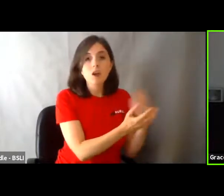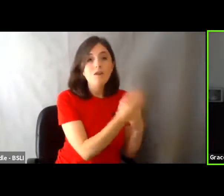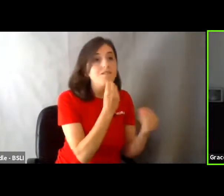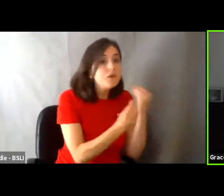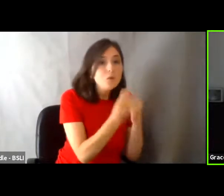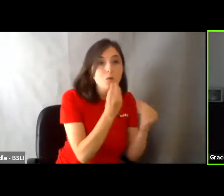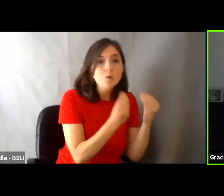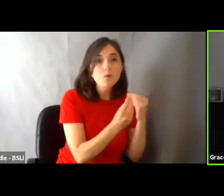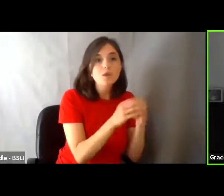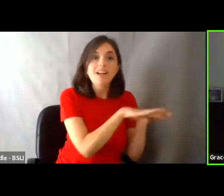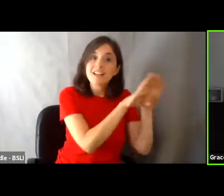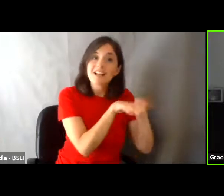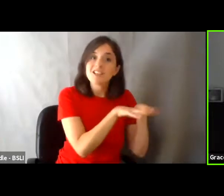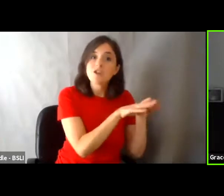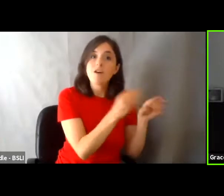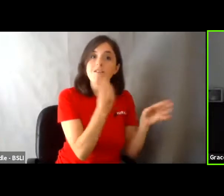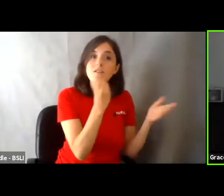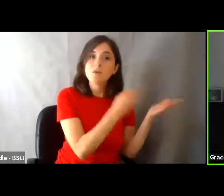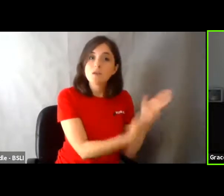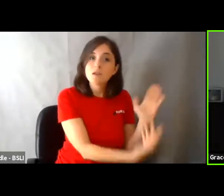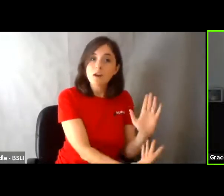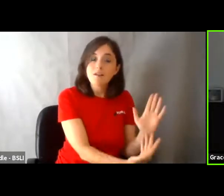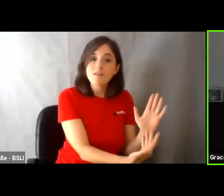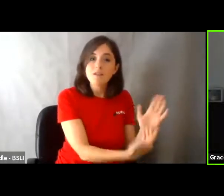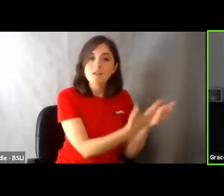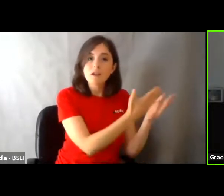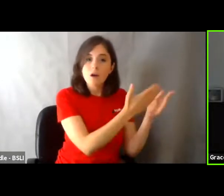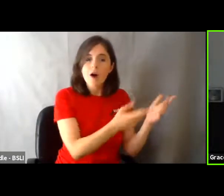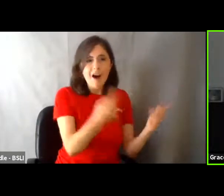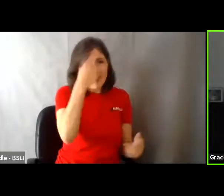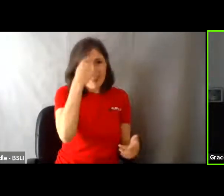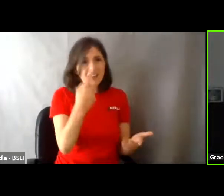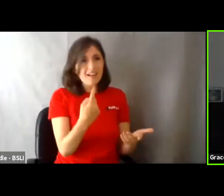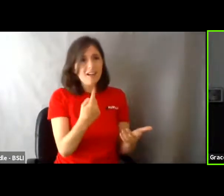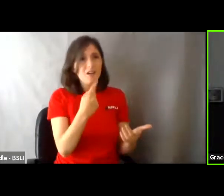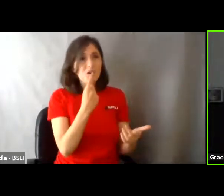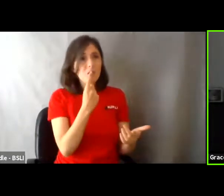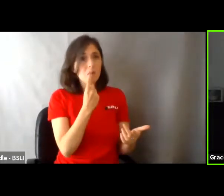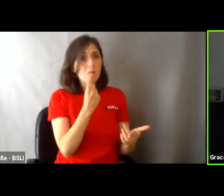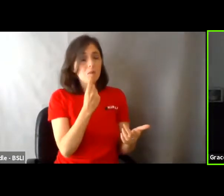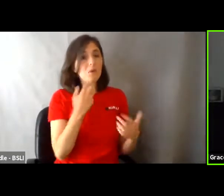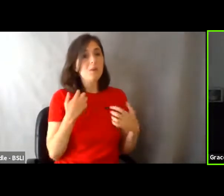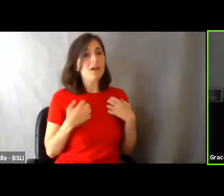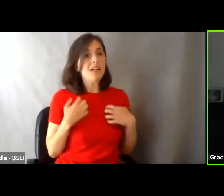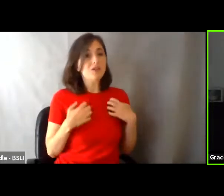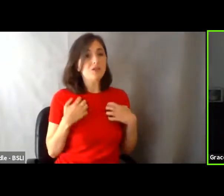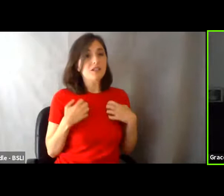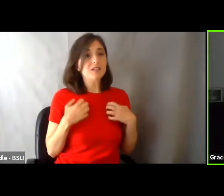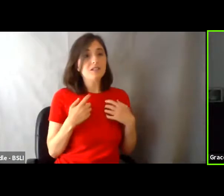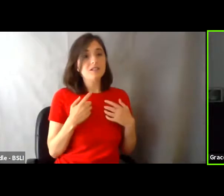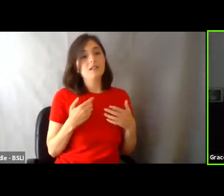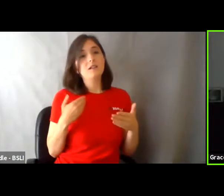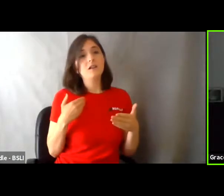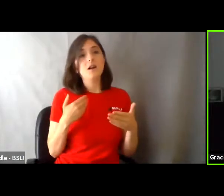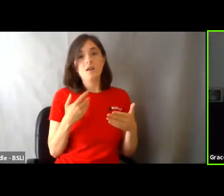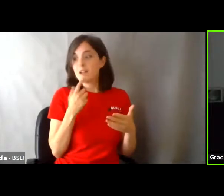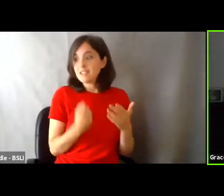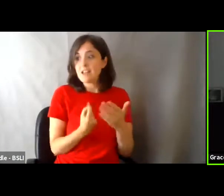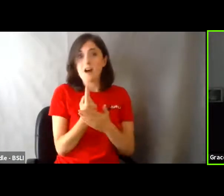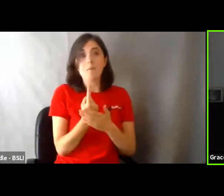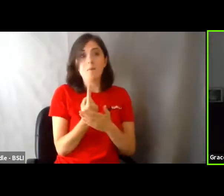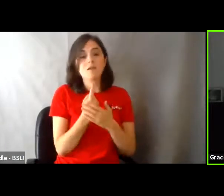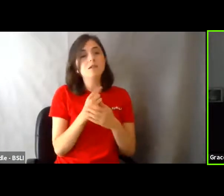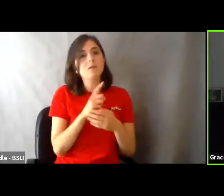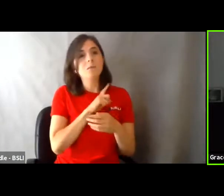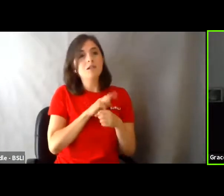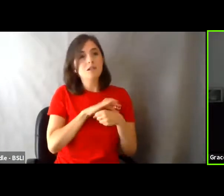the idea of a national food service is, I think, something that's very interesting and has increasingly taken off over the course of the pandemic. Then you start